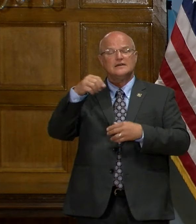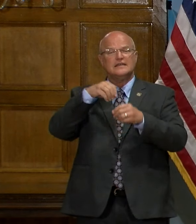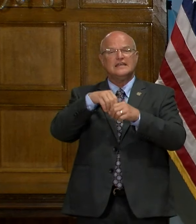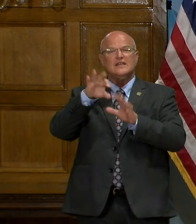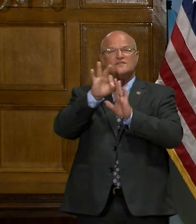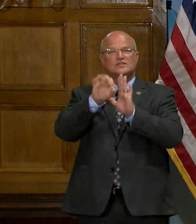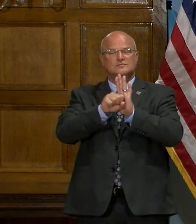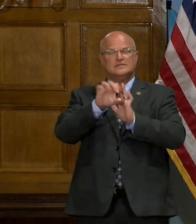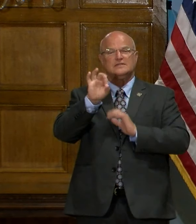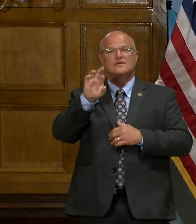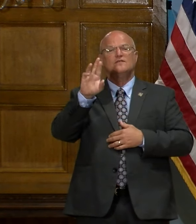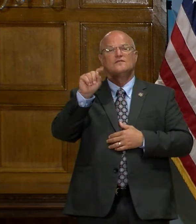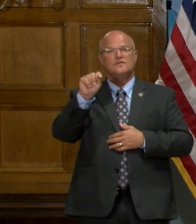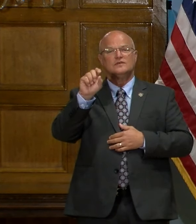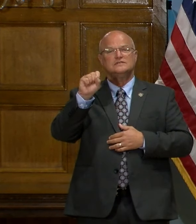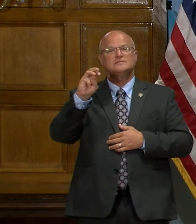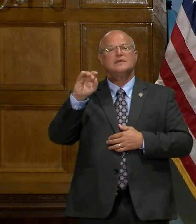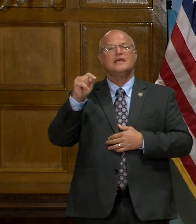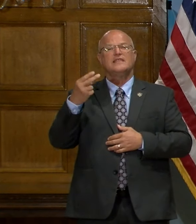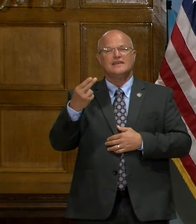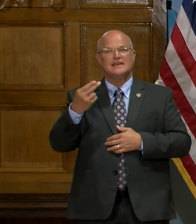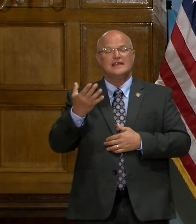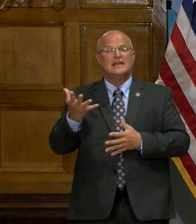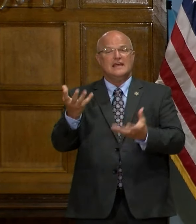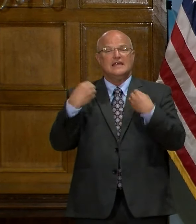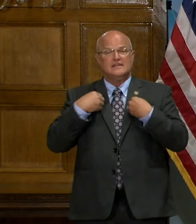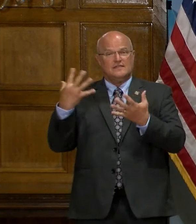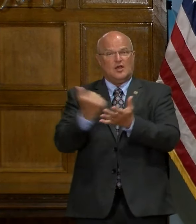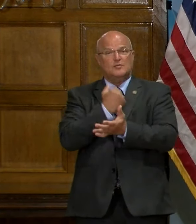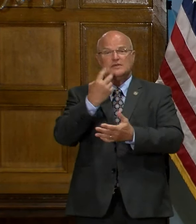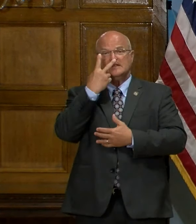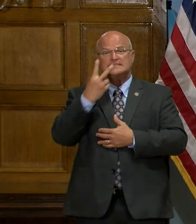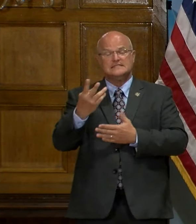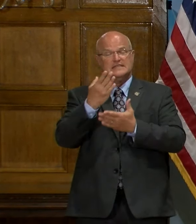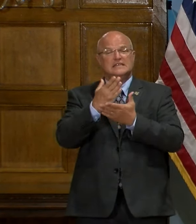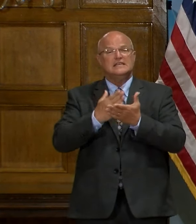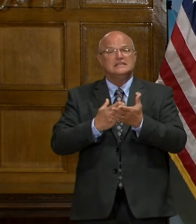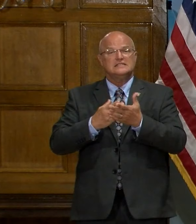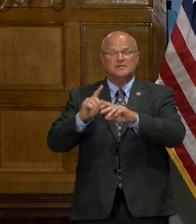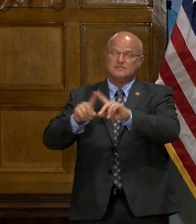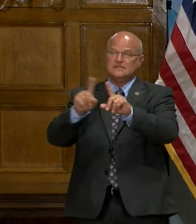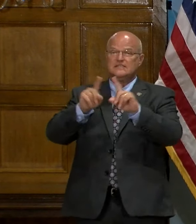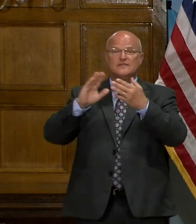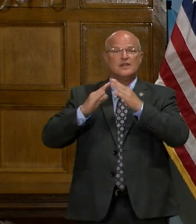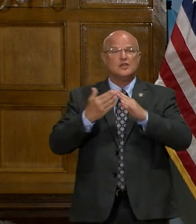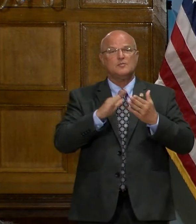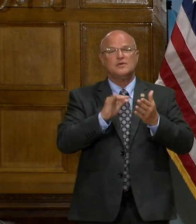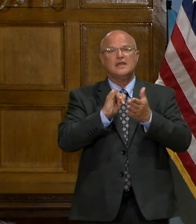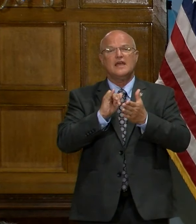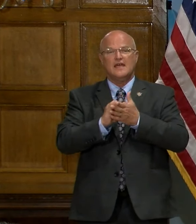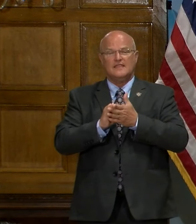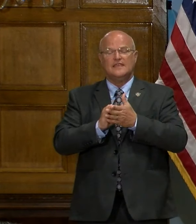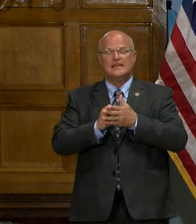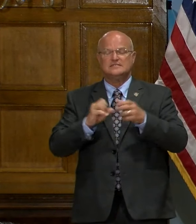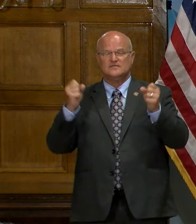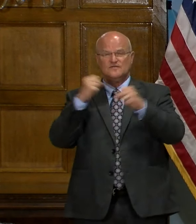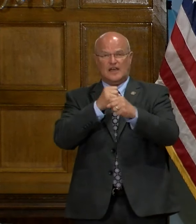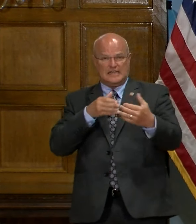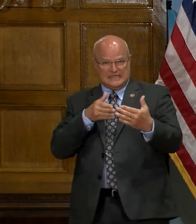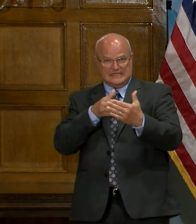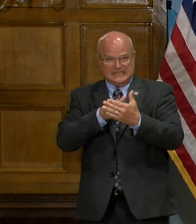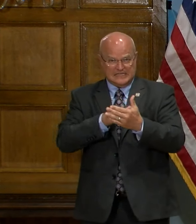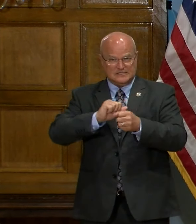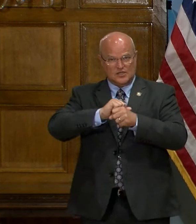Fort Smith. So it gives us an opportunity to see some of the different communities that's fighting